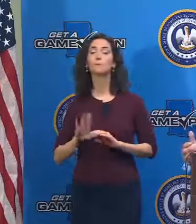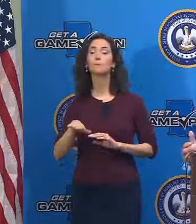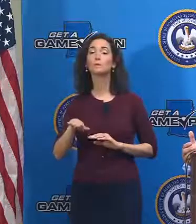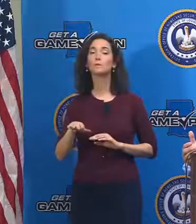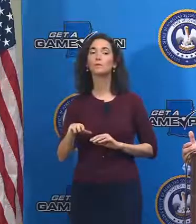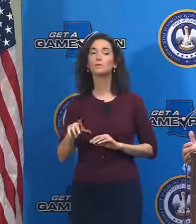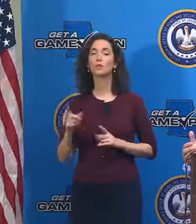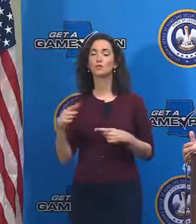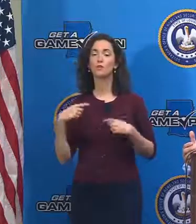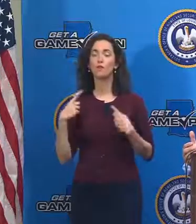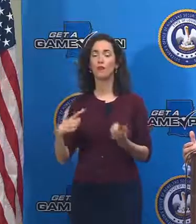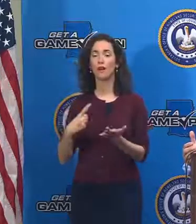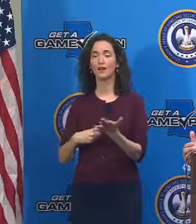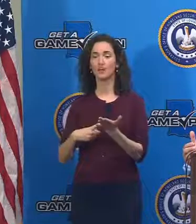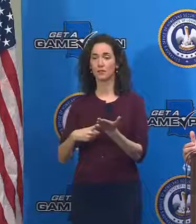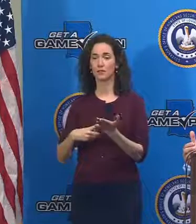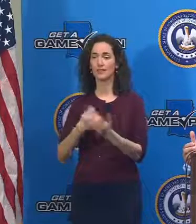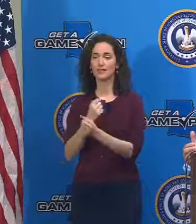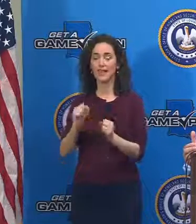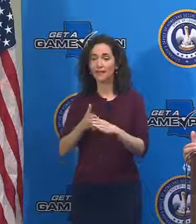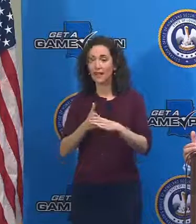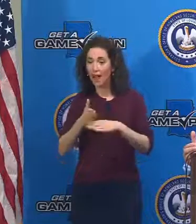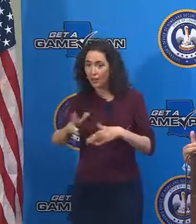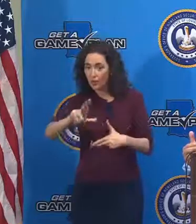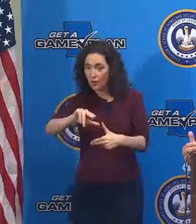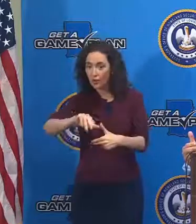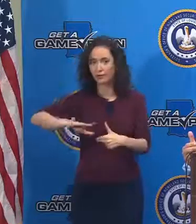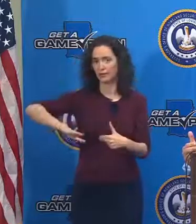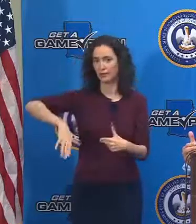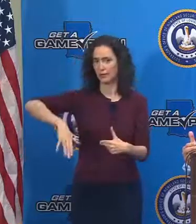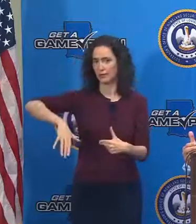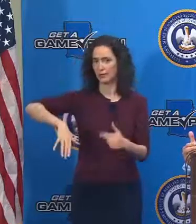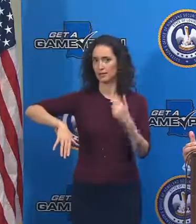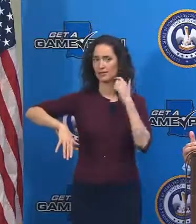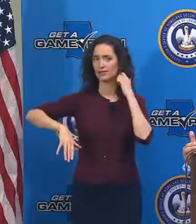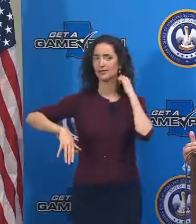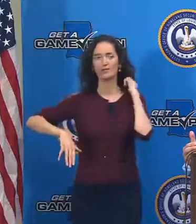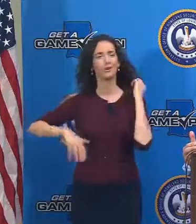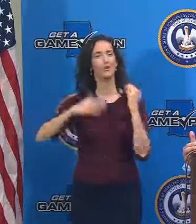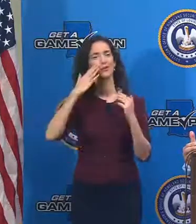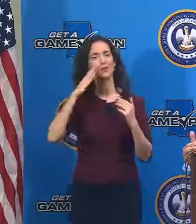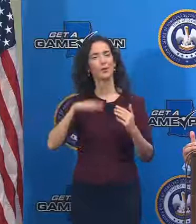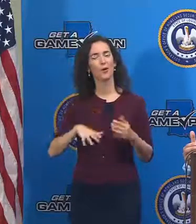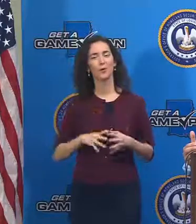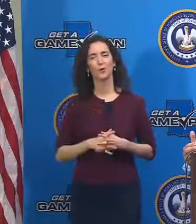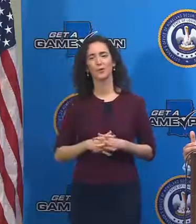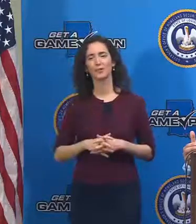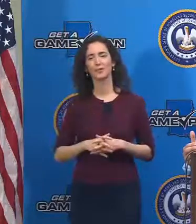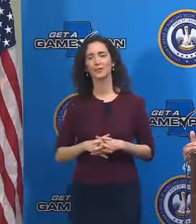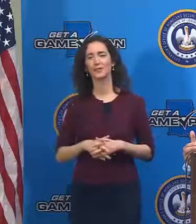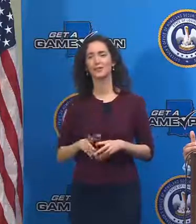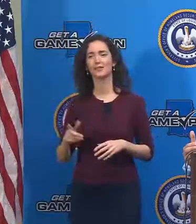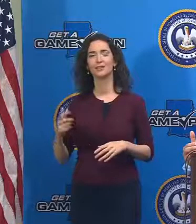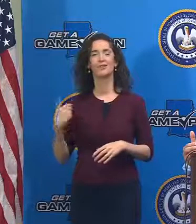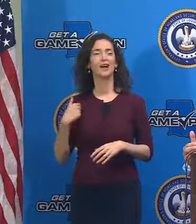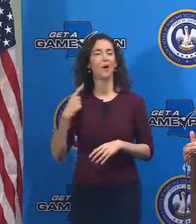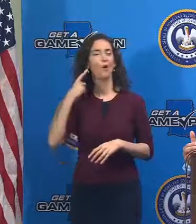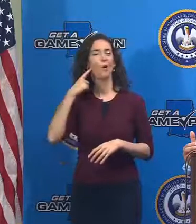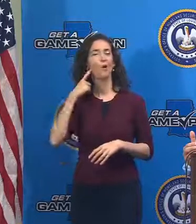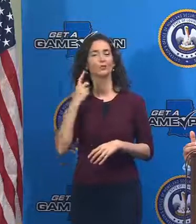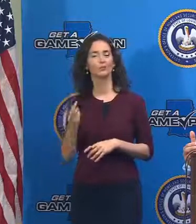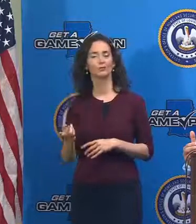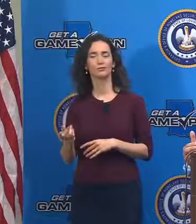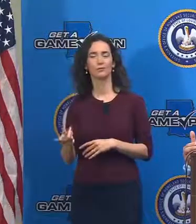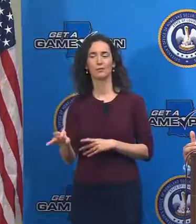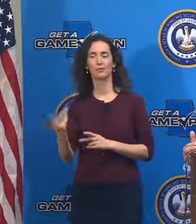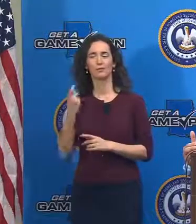so much about post-storm safety. It's obvious when you say that the newest death, one of the two, was an